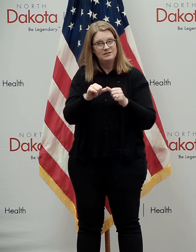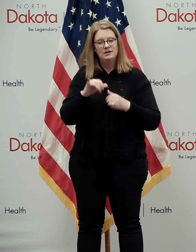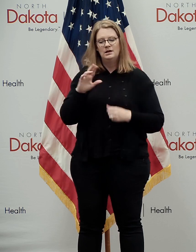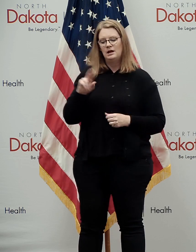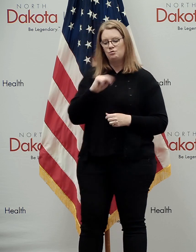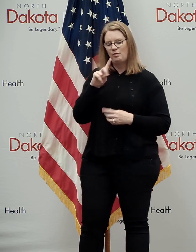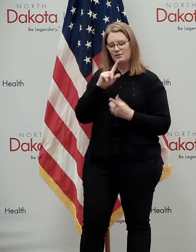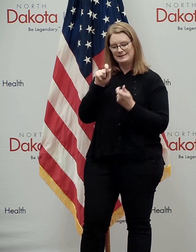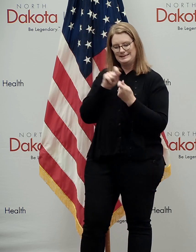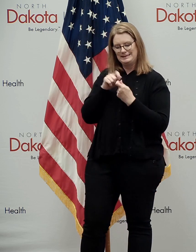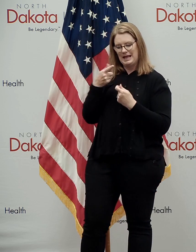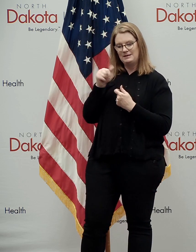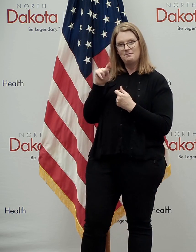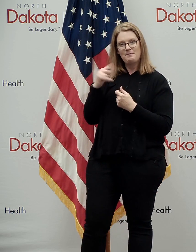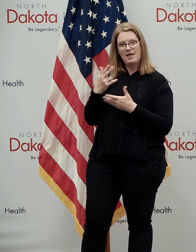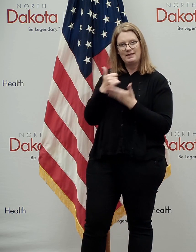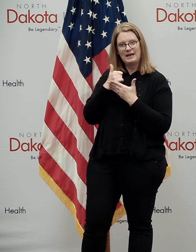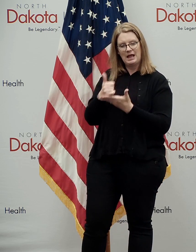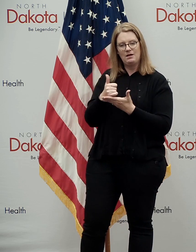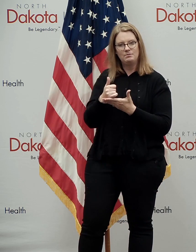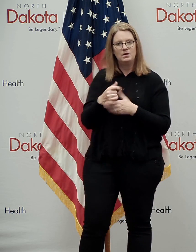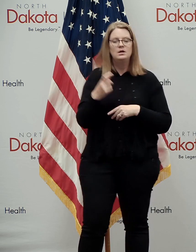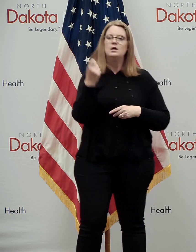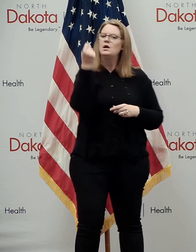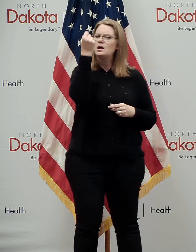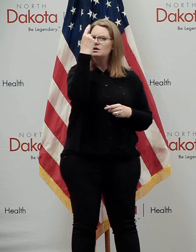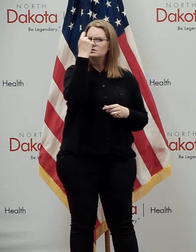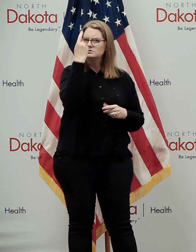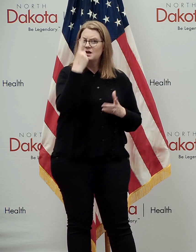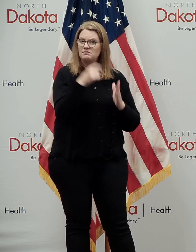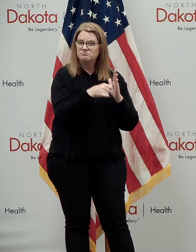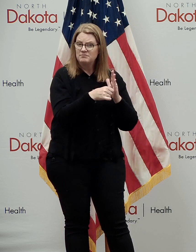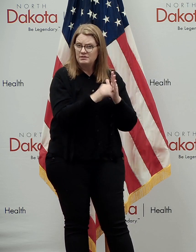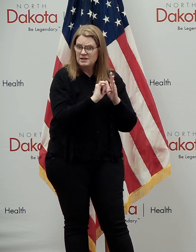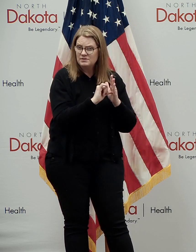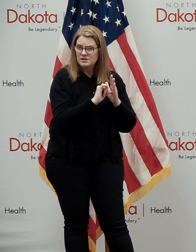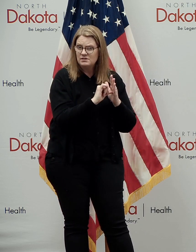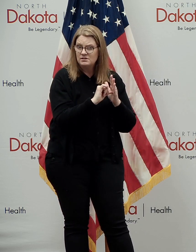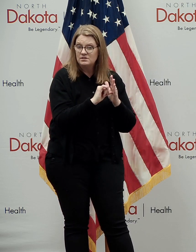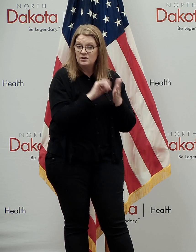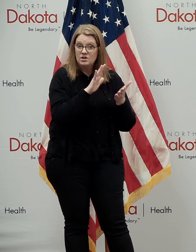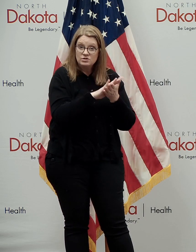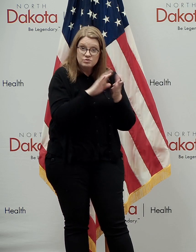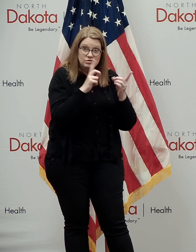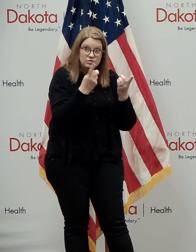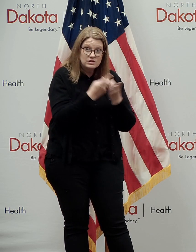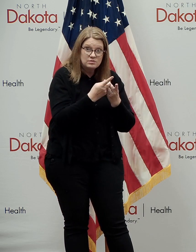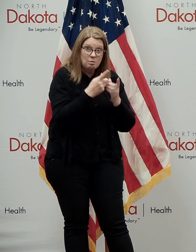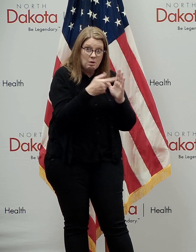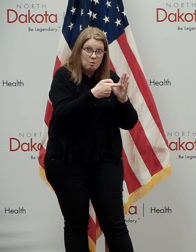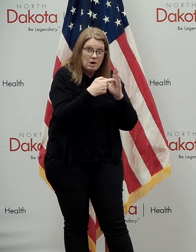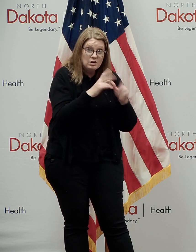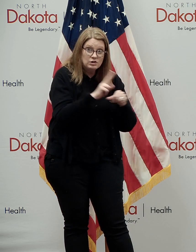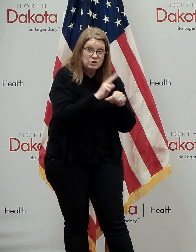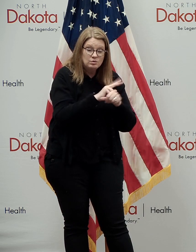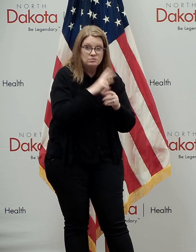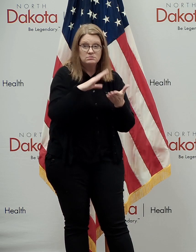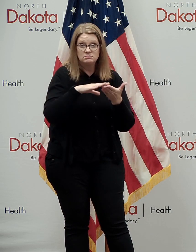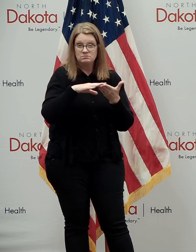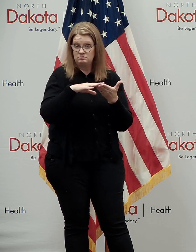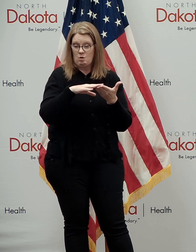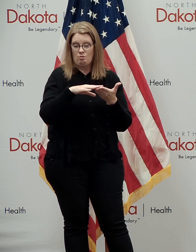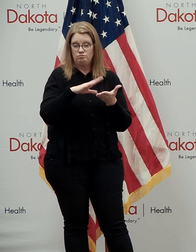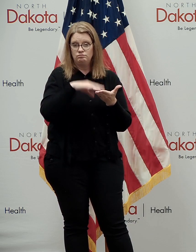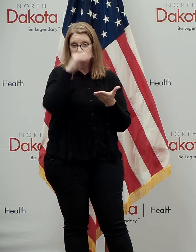help. I want to emphasize that no school district or family is required to use North Dakota Exact Path, but